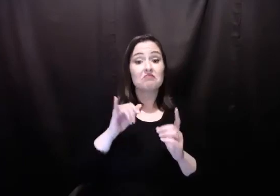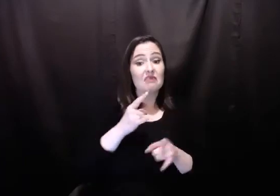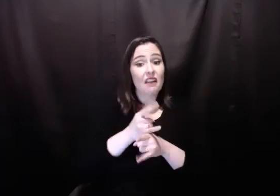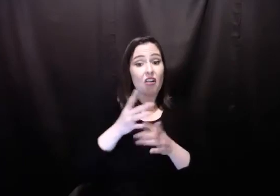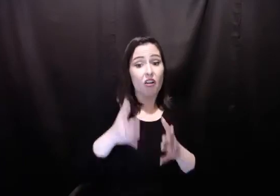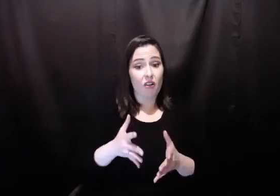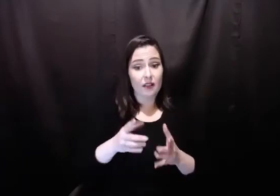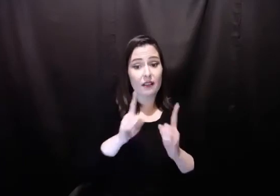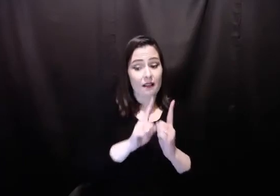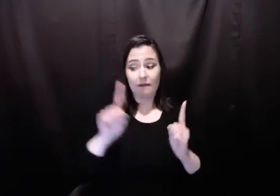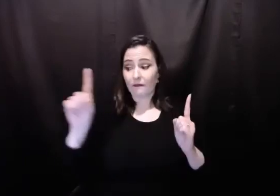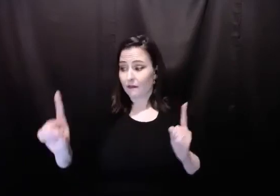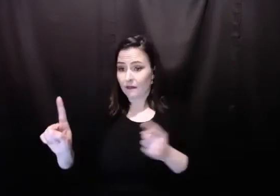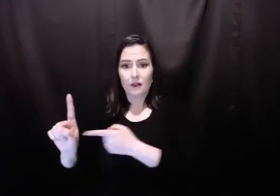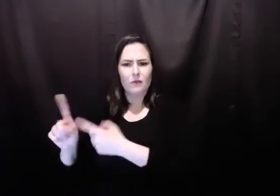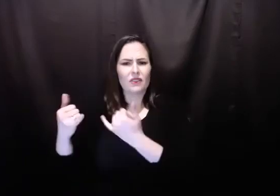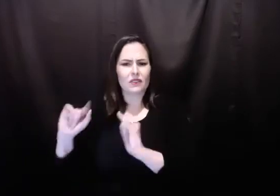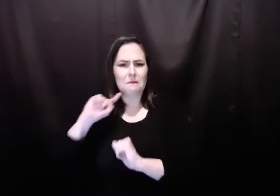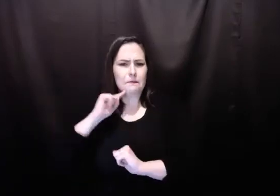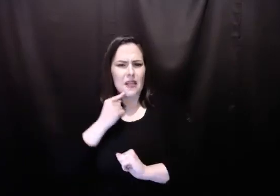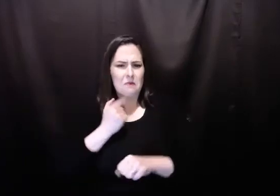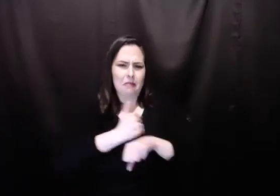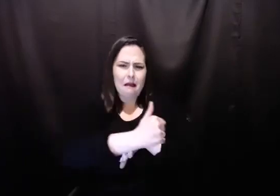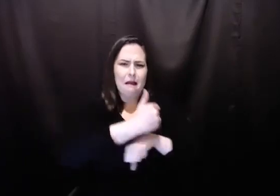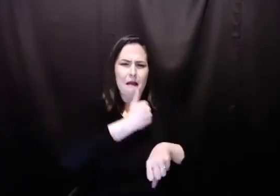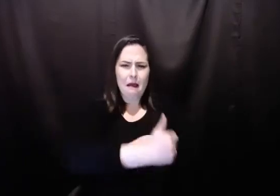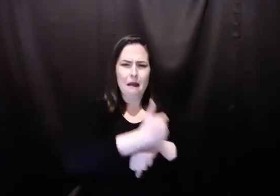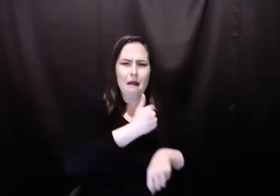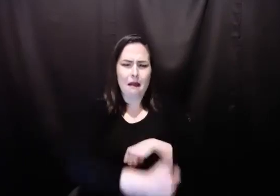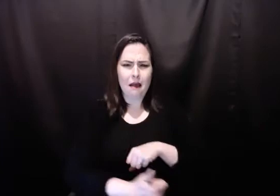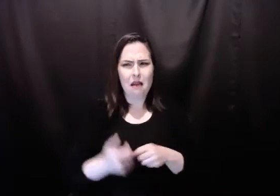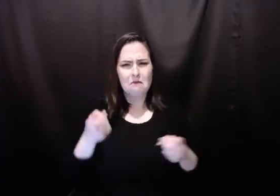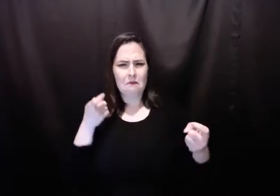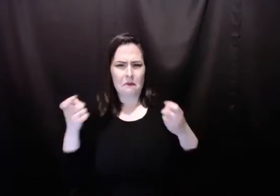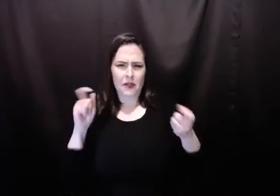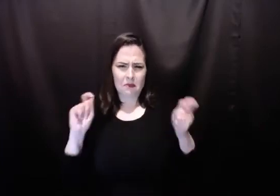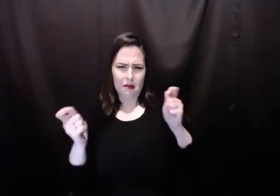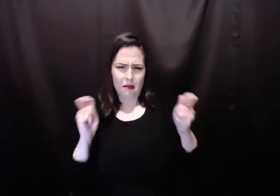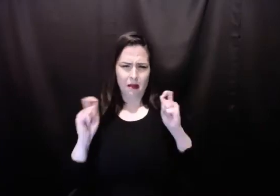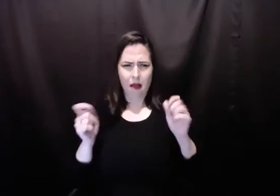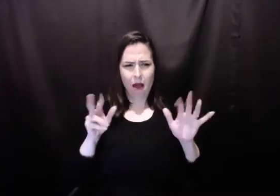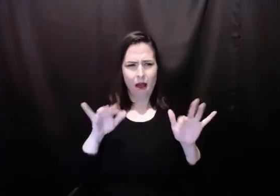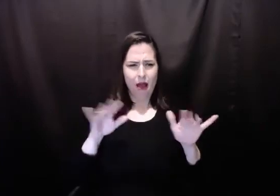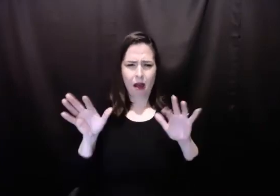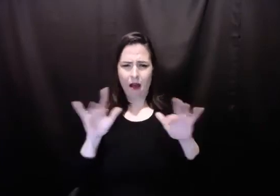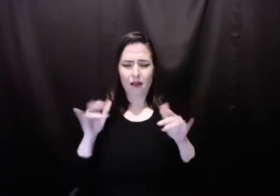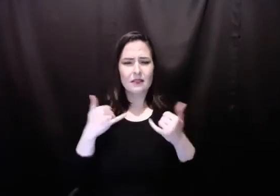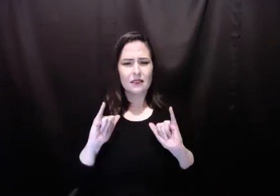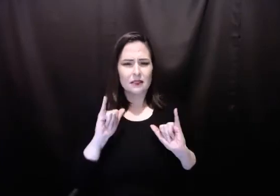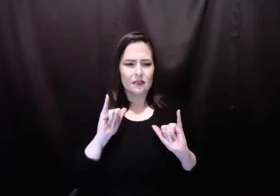martyrs, and they're still mothering everybody. Because what we fight, we become. What we fight,